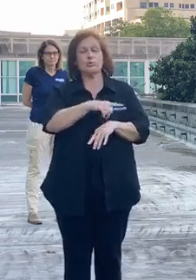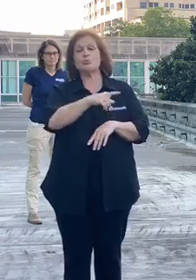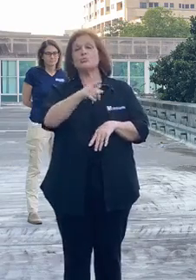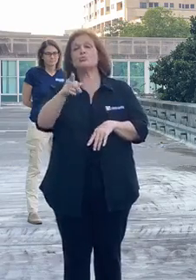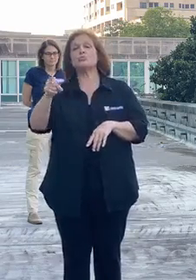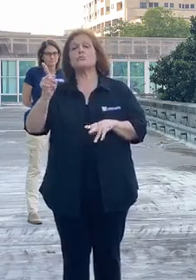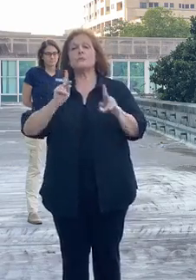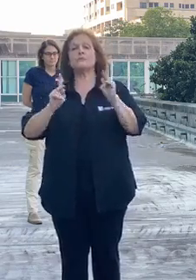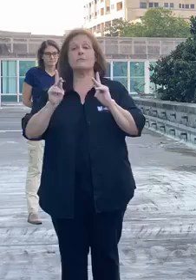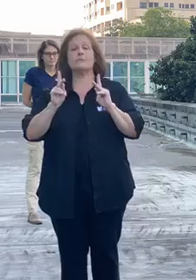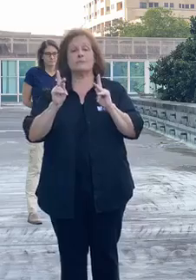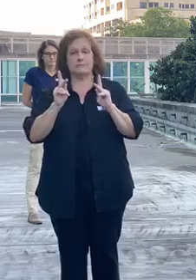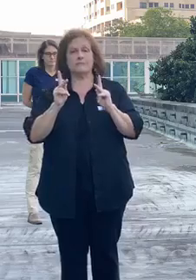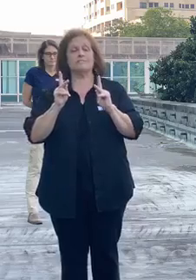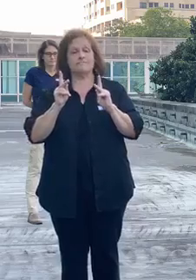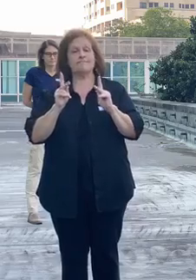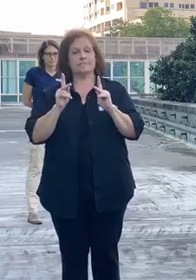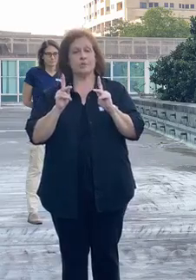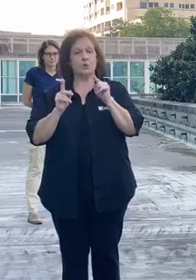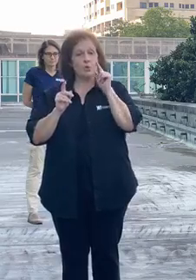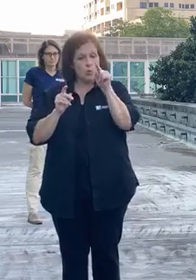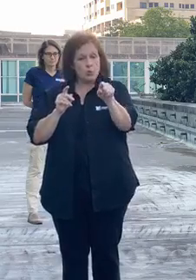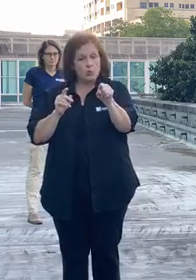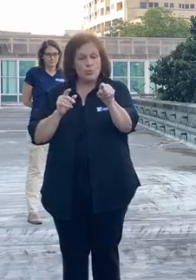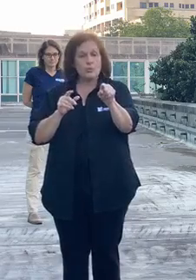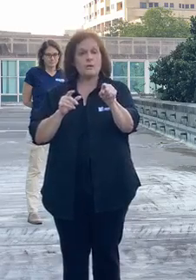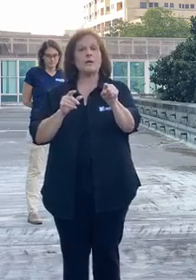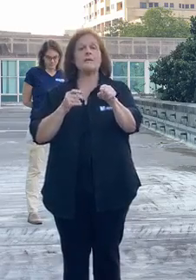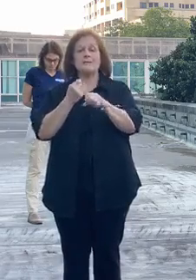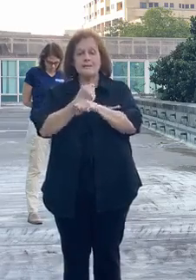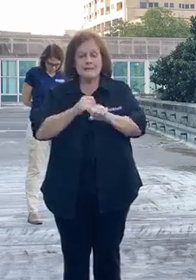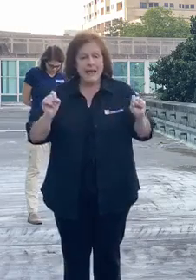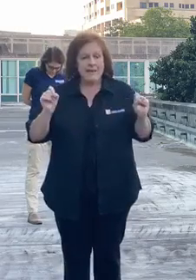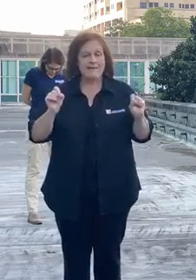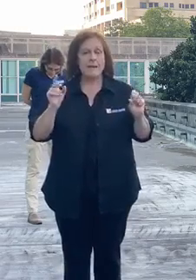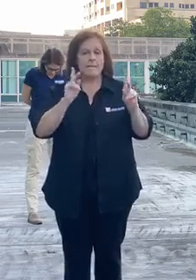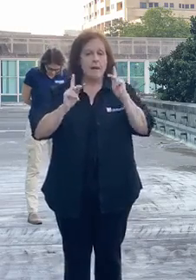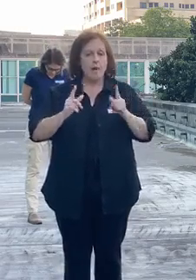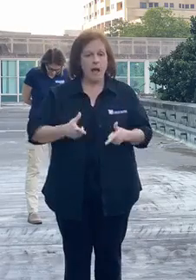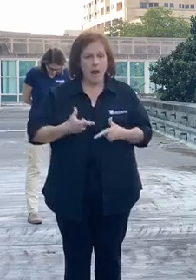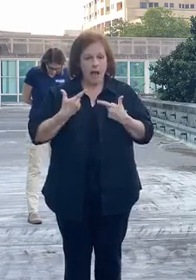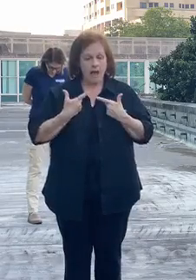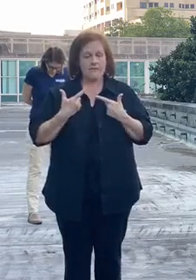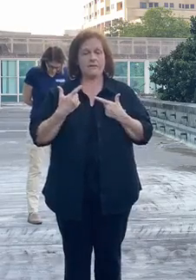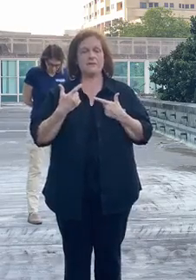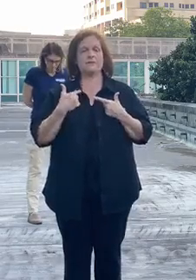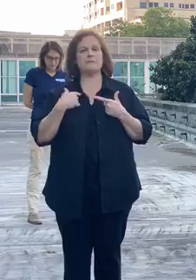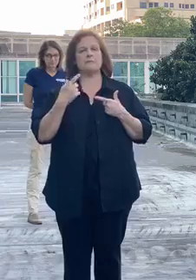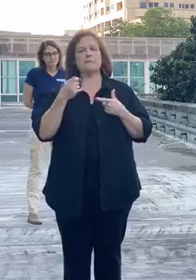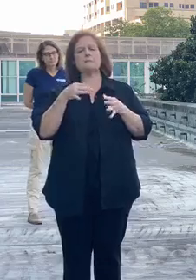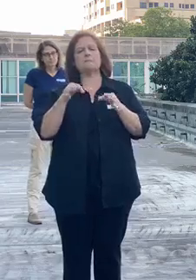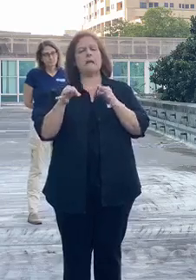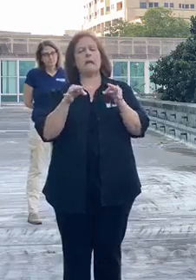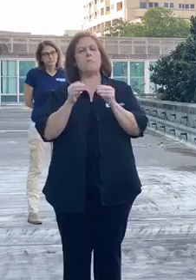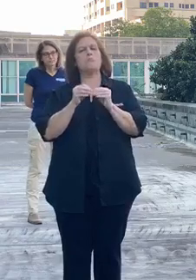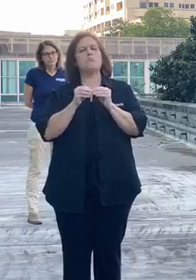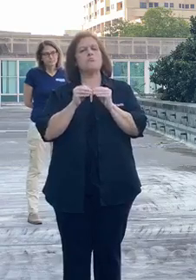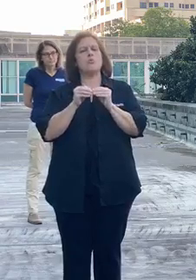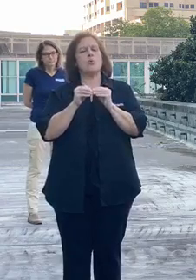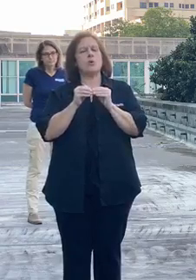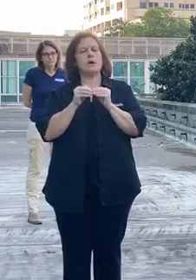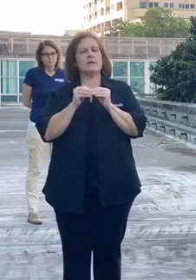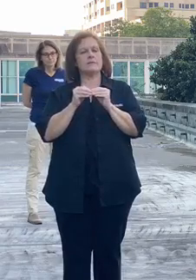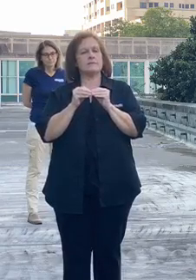there, yes, you are absolutely saving lives, but let me just also explain a little bit more about